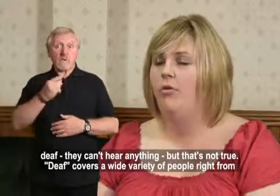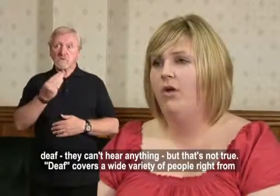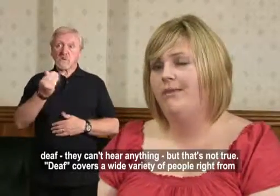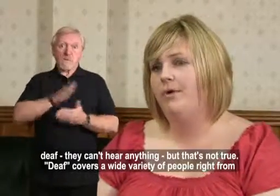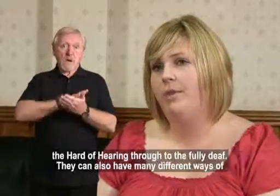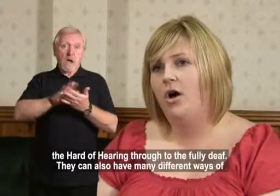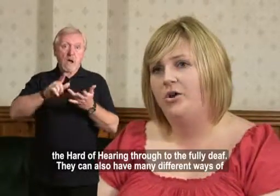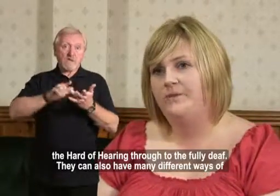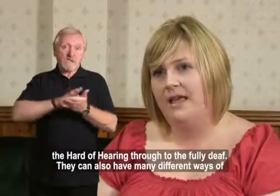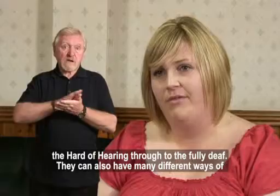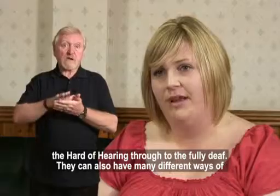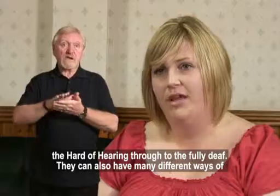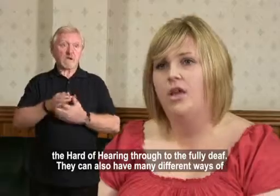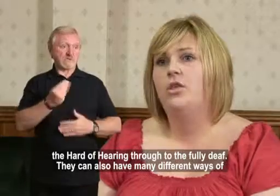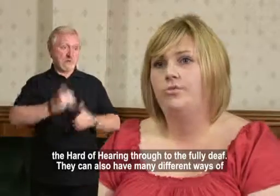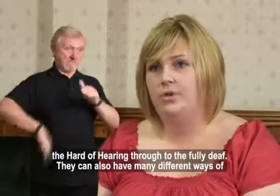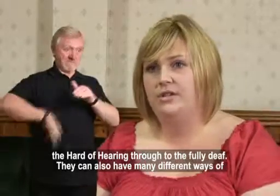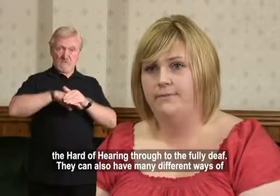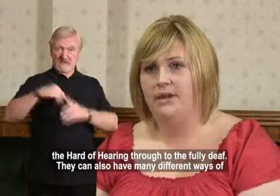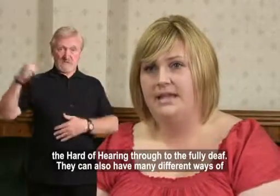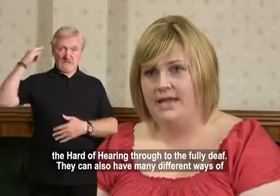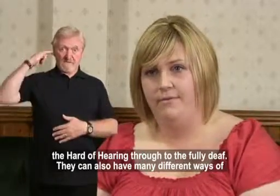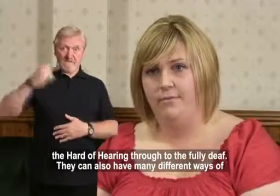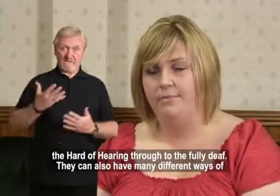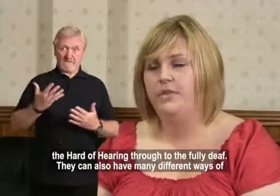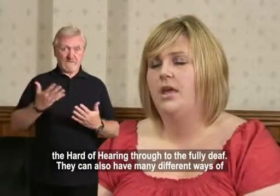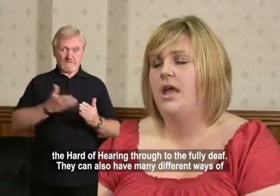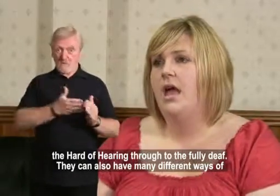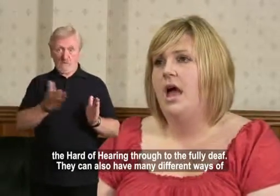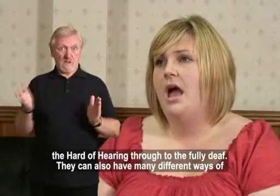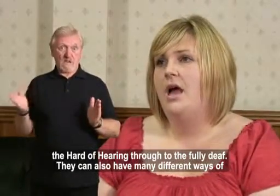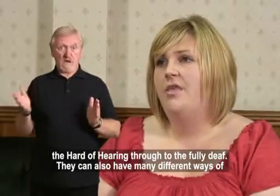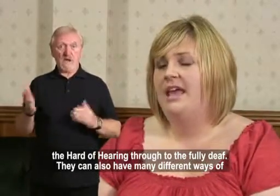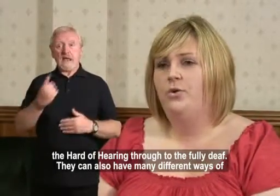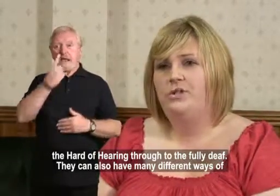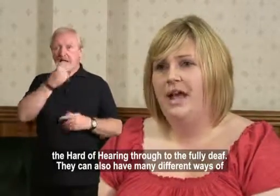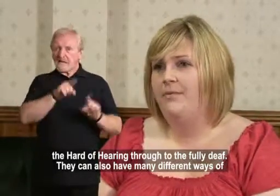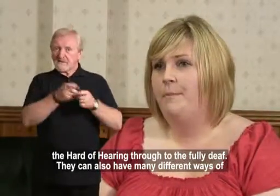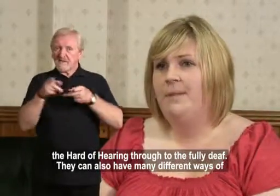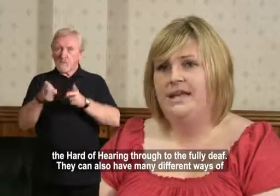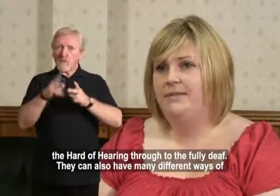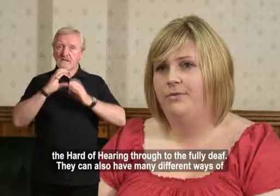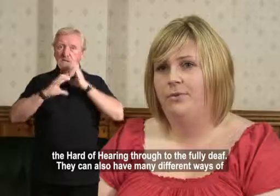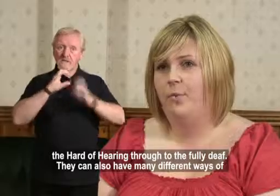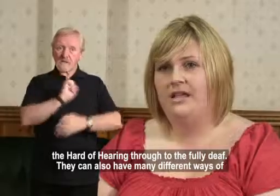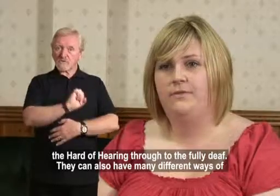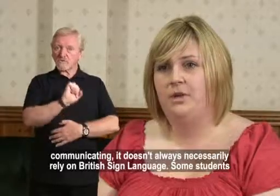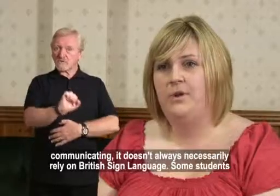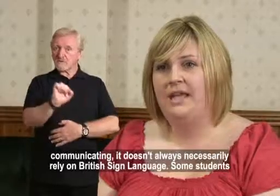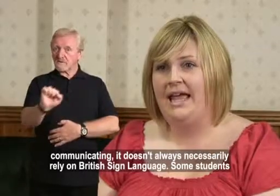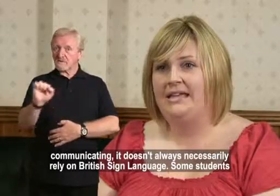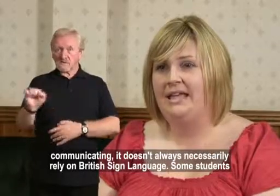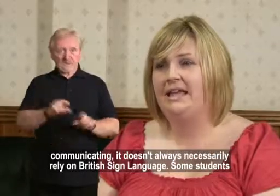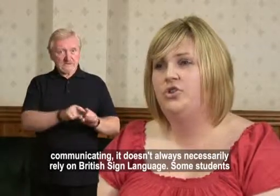people, right from the hard of hearing through to the fully deaf. They can also have many different ways